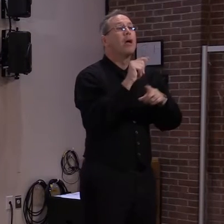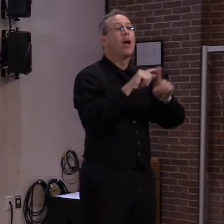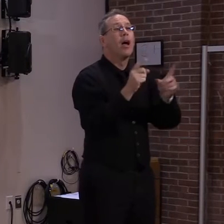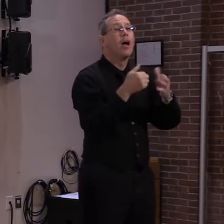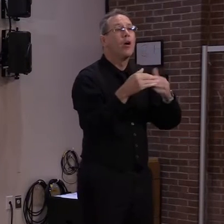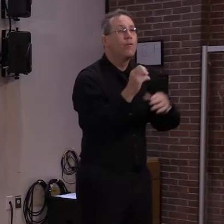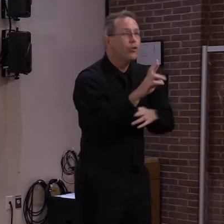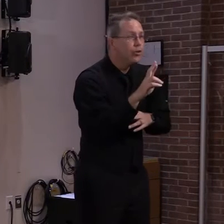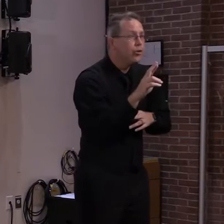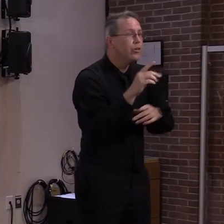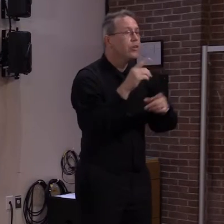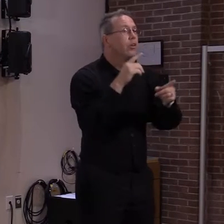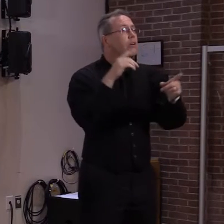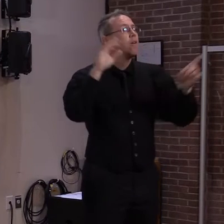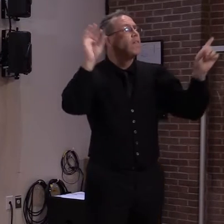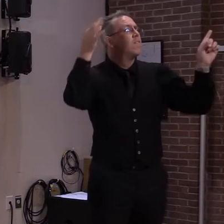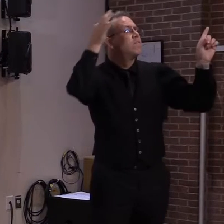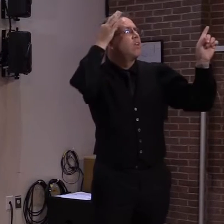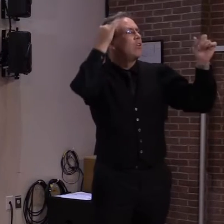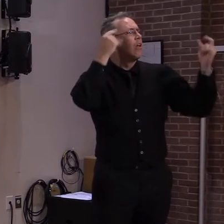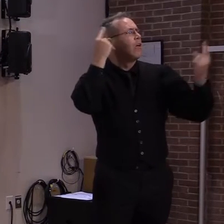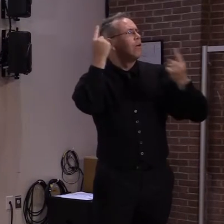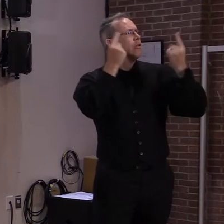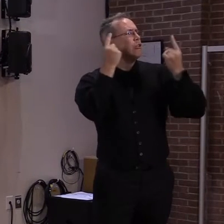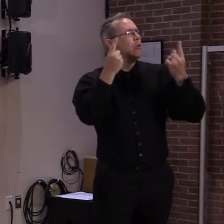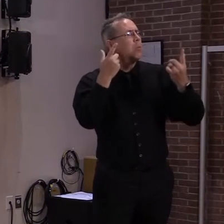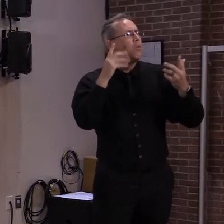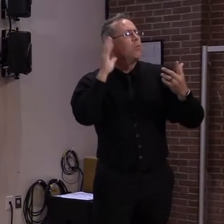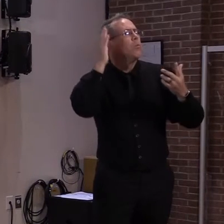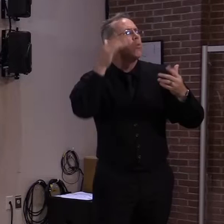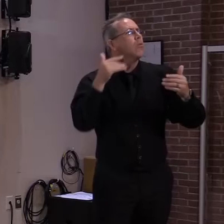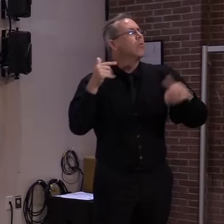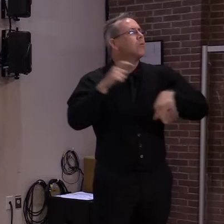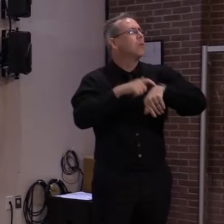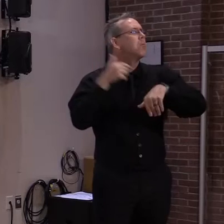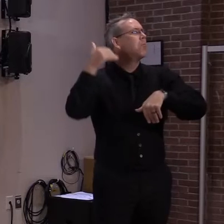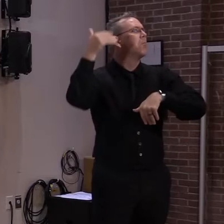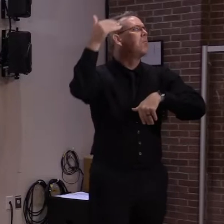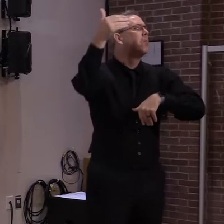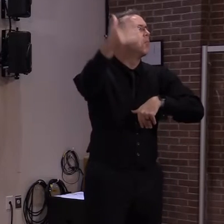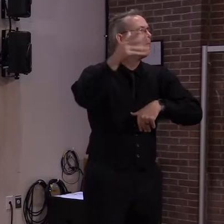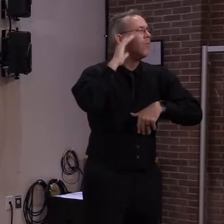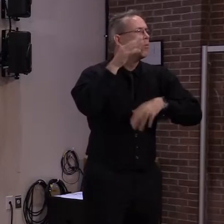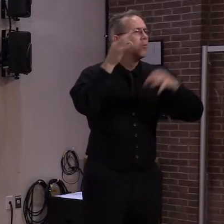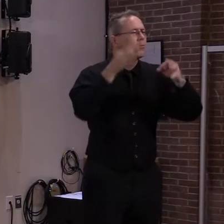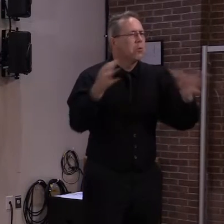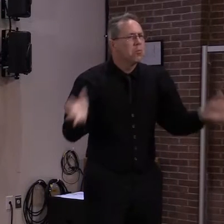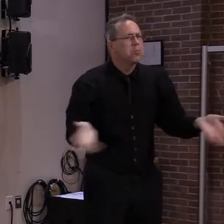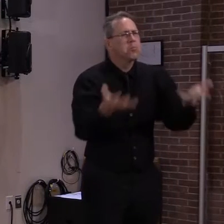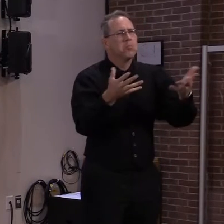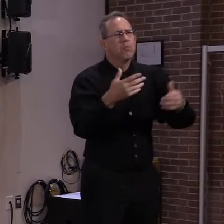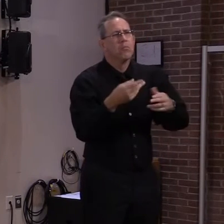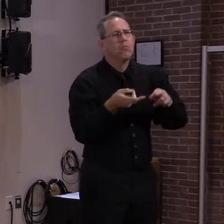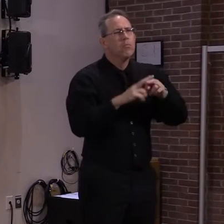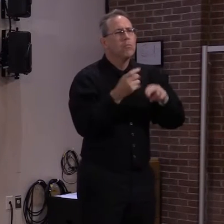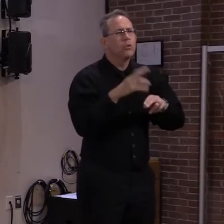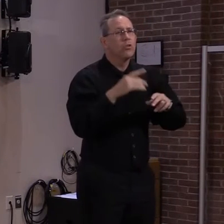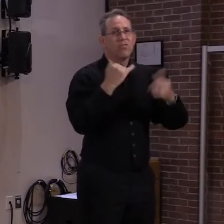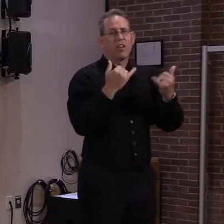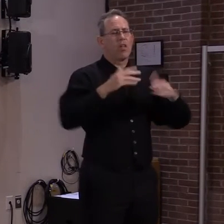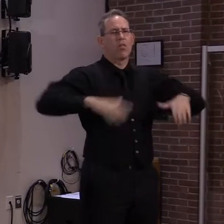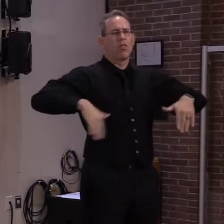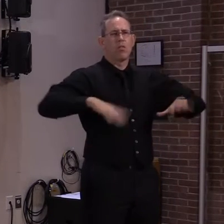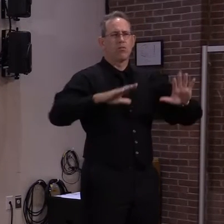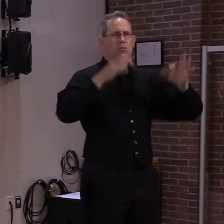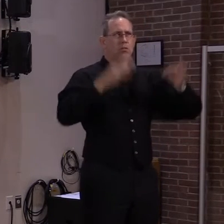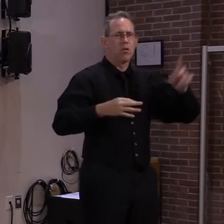for recommending a wider distribution of booster shots. We have already been planning for this type of event. The